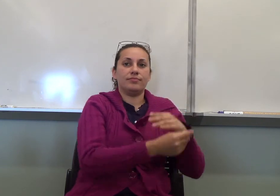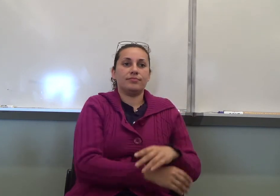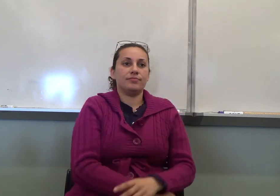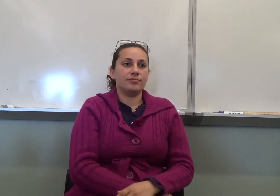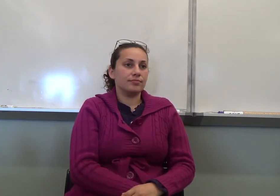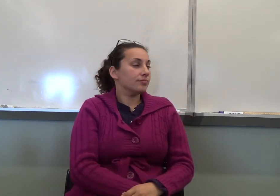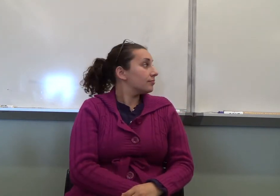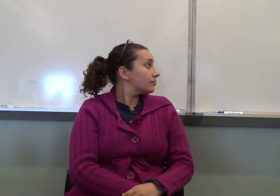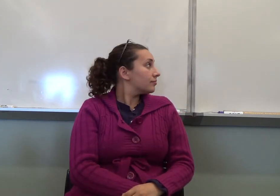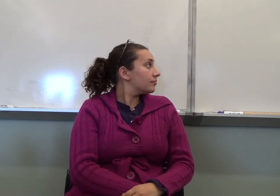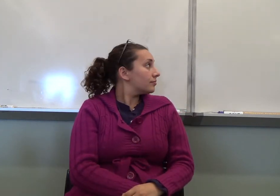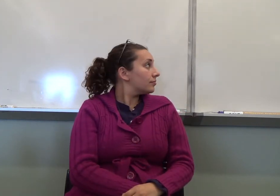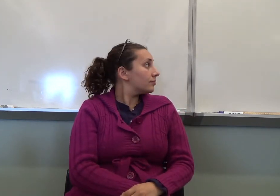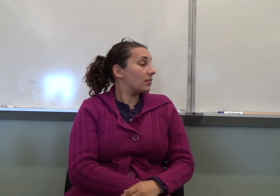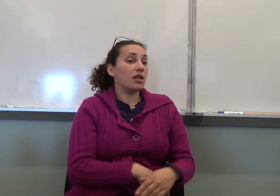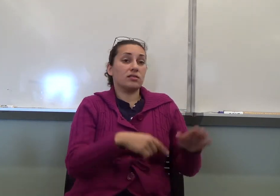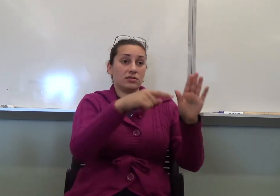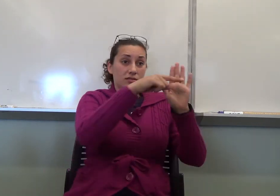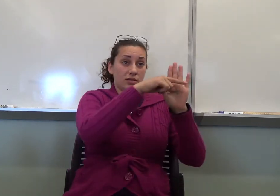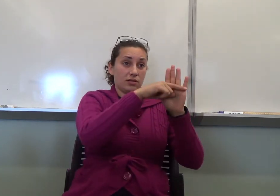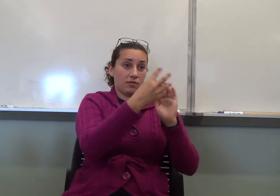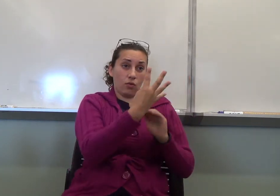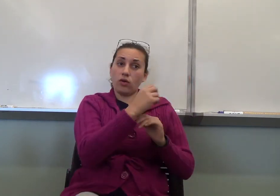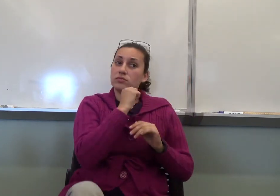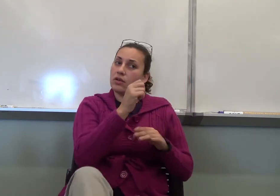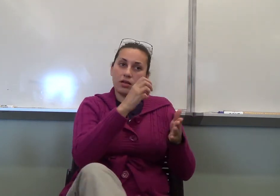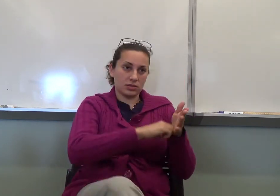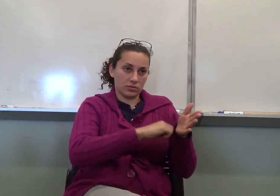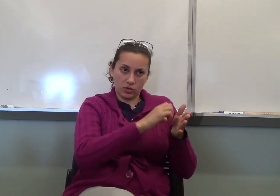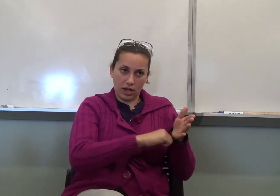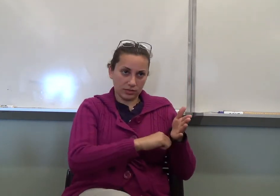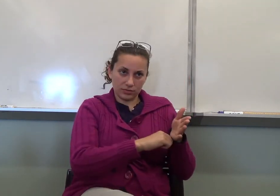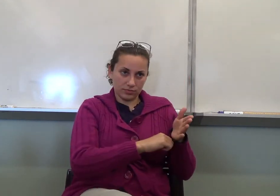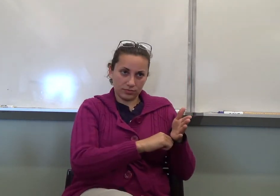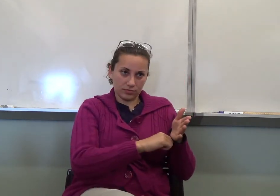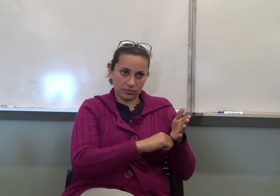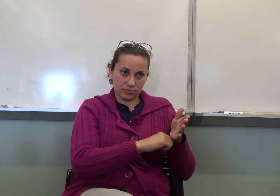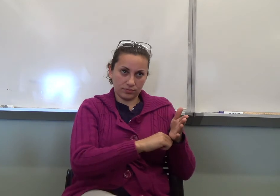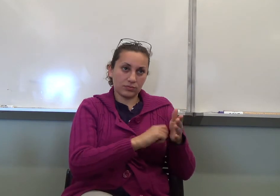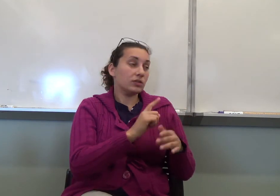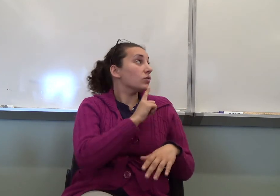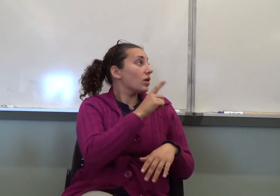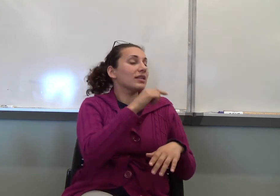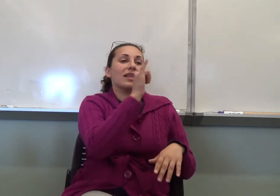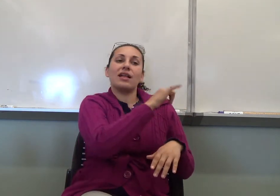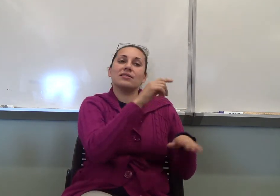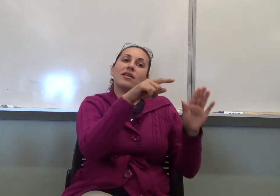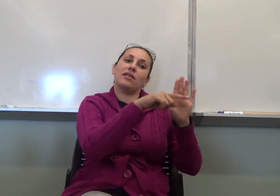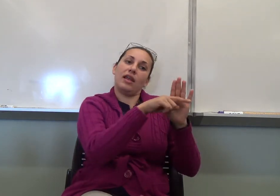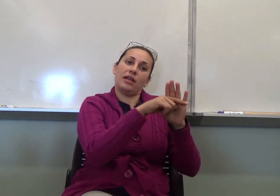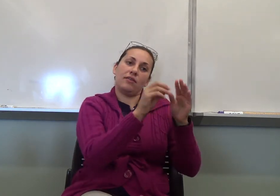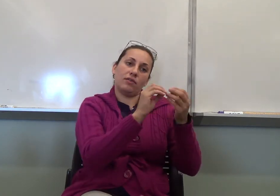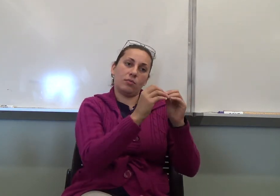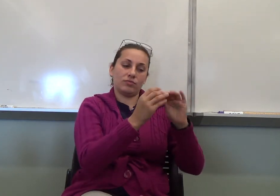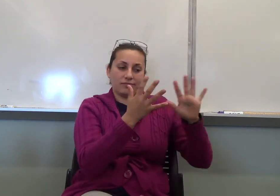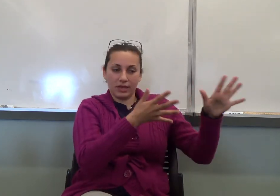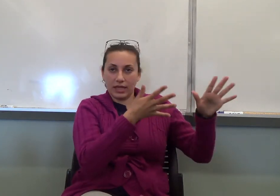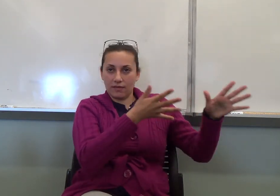so this is not subtraction because there's nothing over here. So this is a negative number. So you leave that alone, that's fine. But